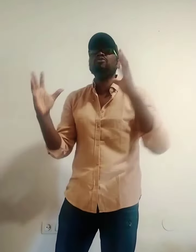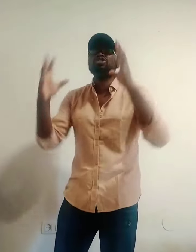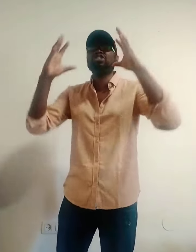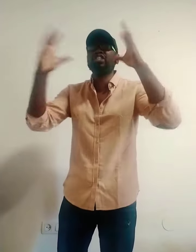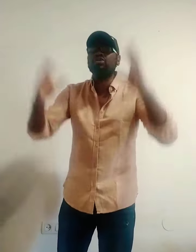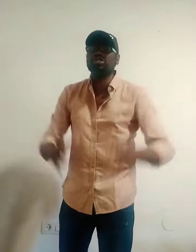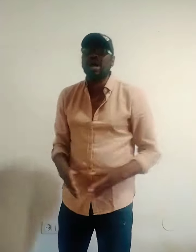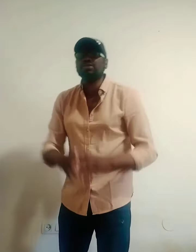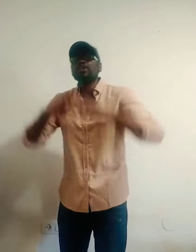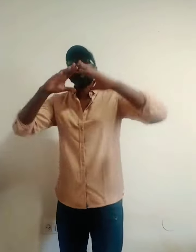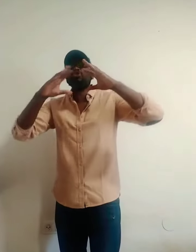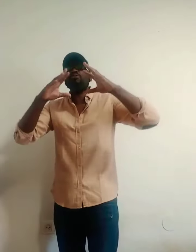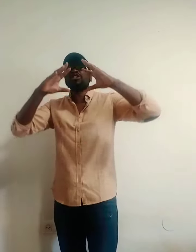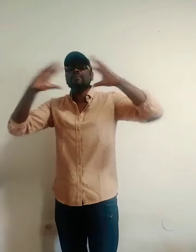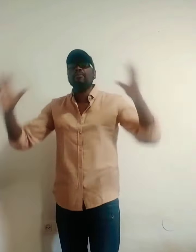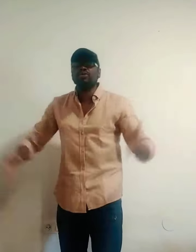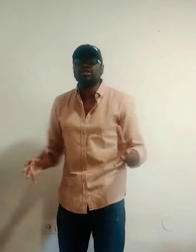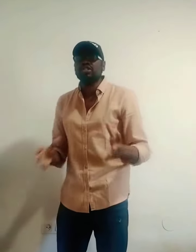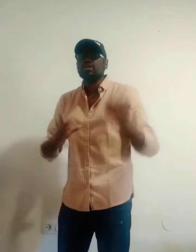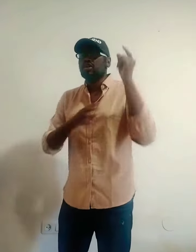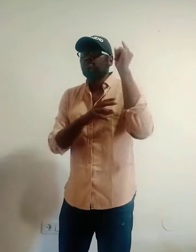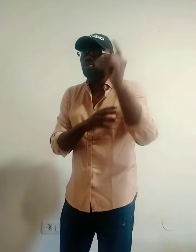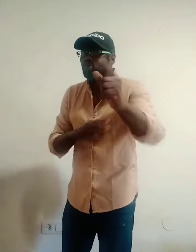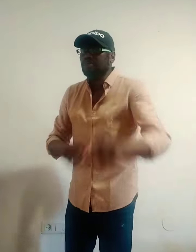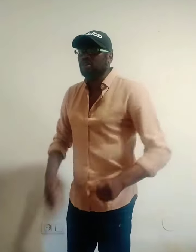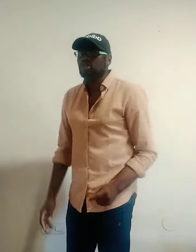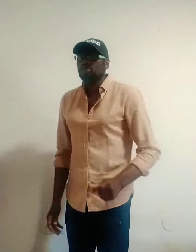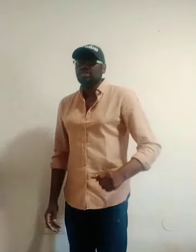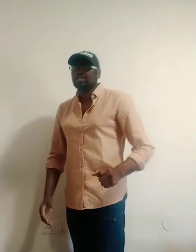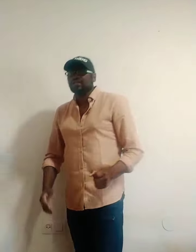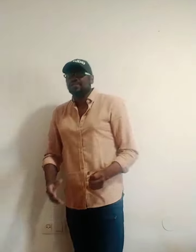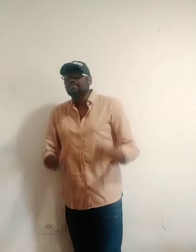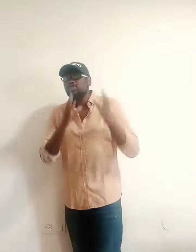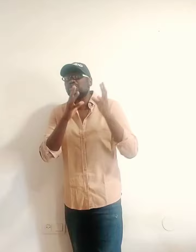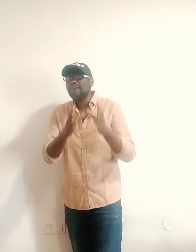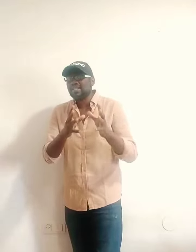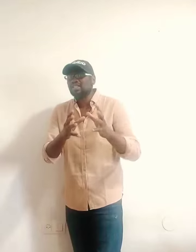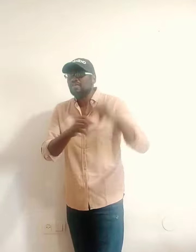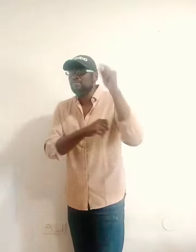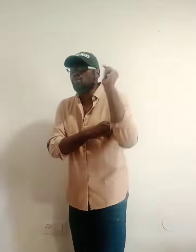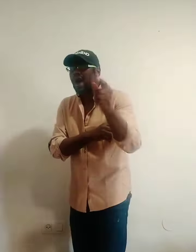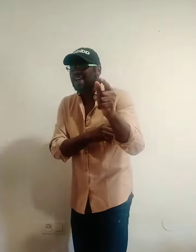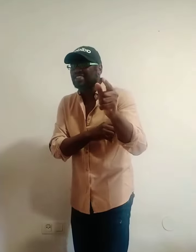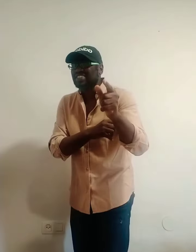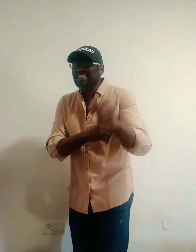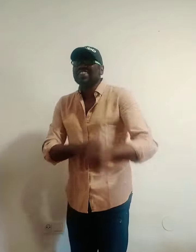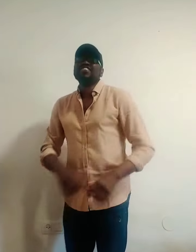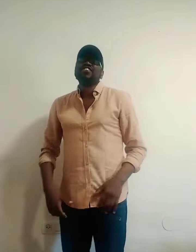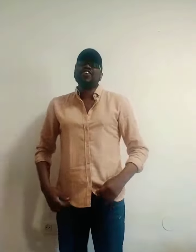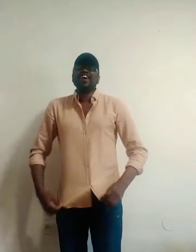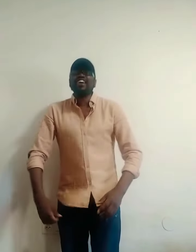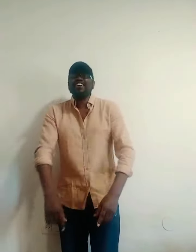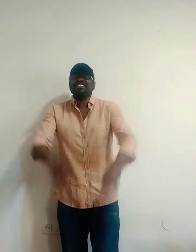much stereotypes, so much hypocrisy. Do not fall into it. The smart, the wise. Alright guys,